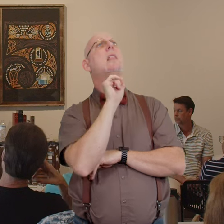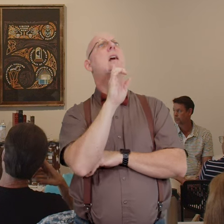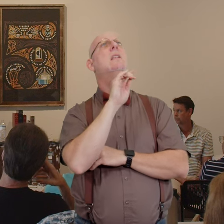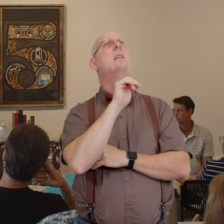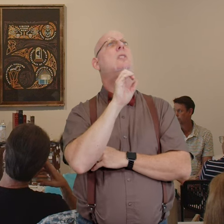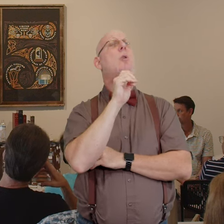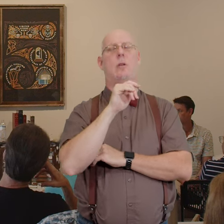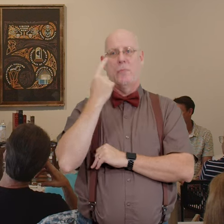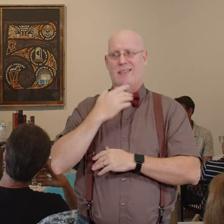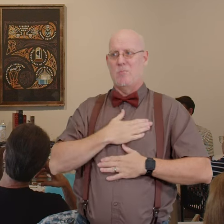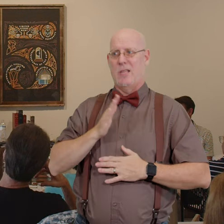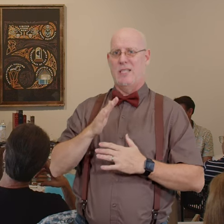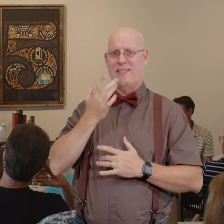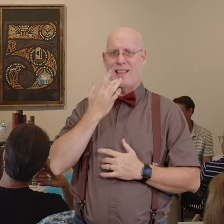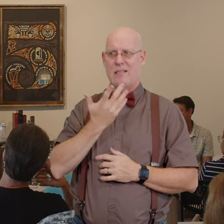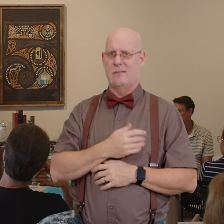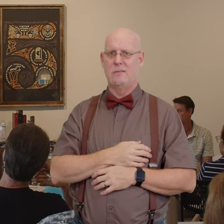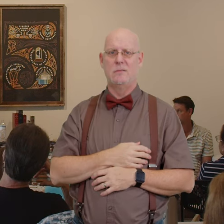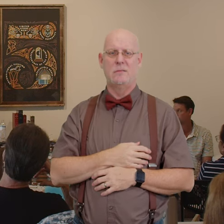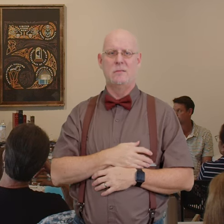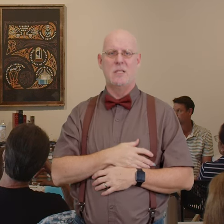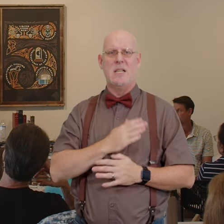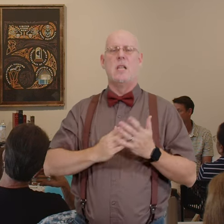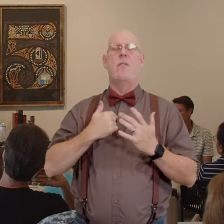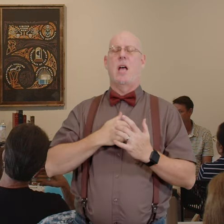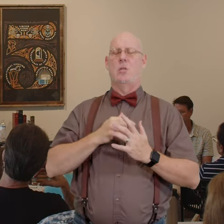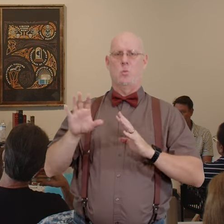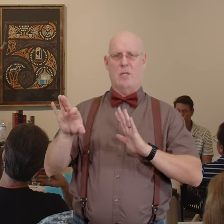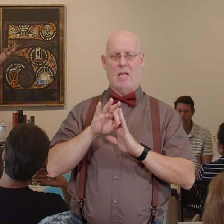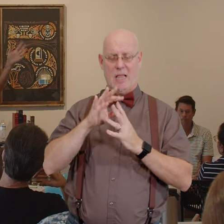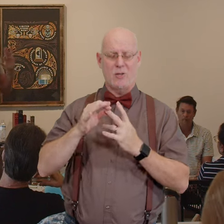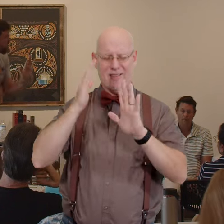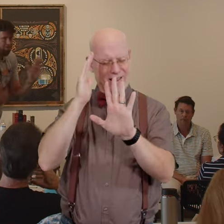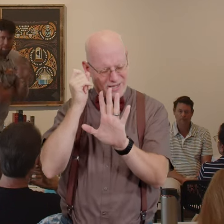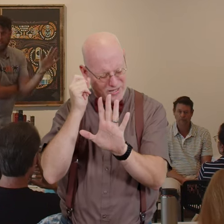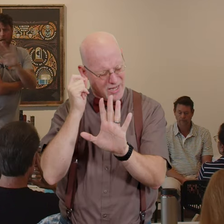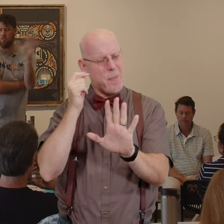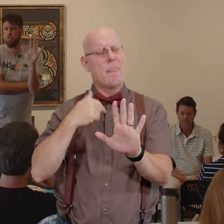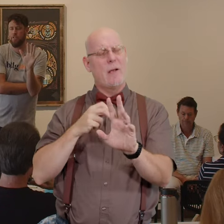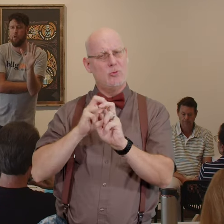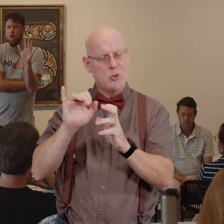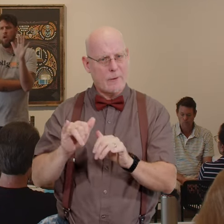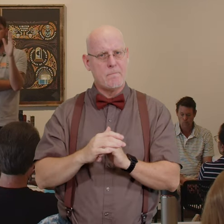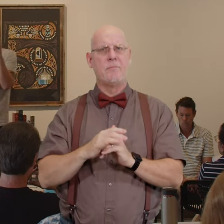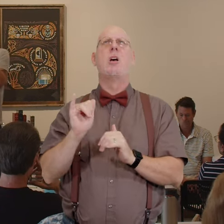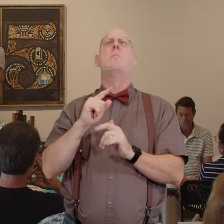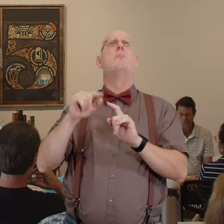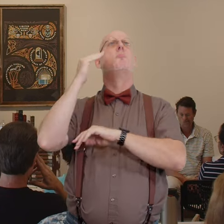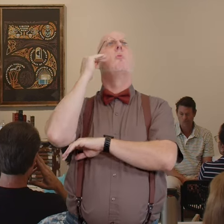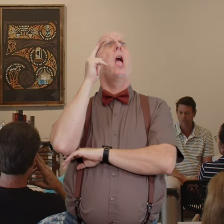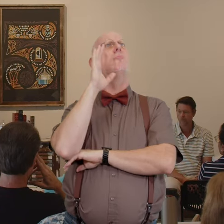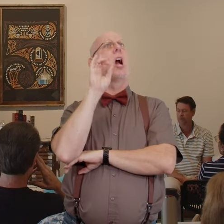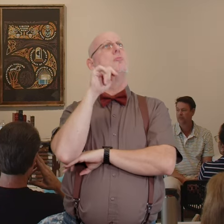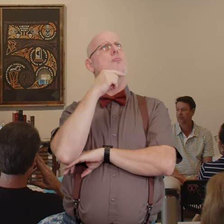like Dunedin Smokehouse? Because it pleases his taste buds. Some of us, when we come to election, and I get this, believe me, I get it. I was on a journey too. You're like,